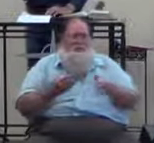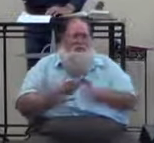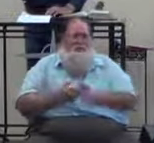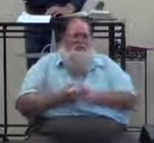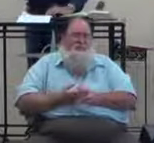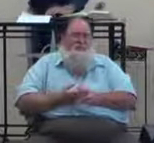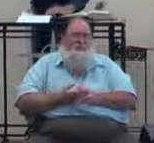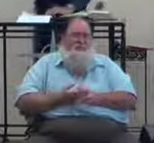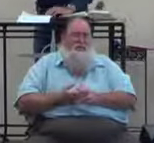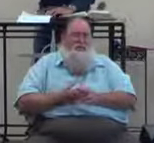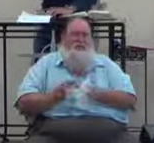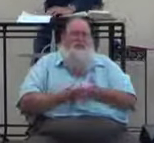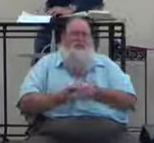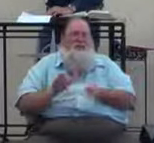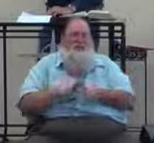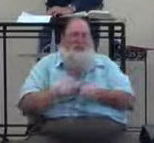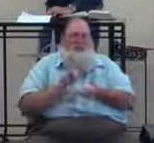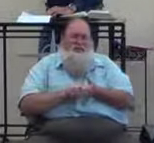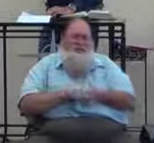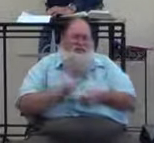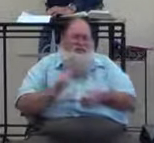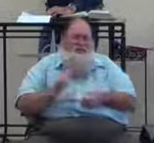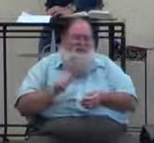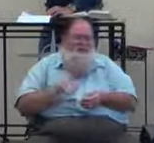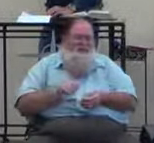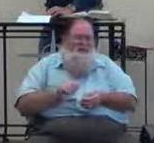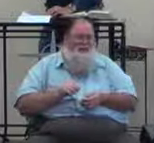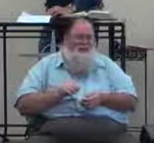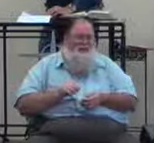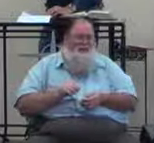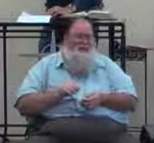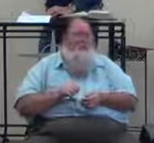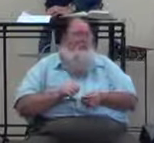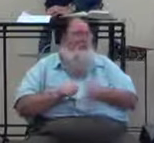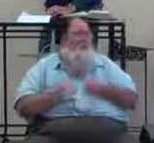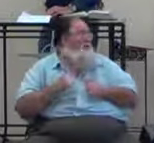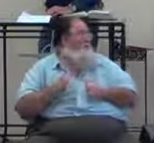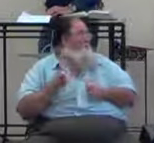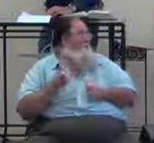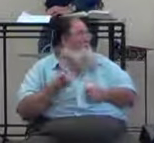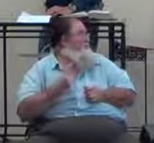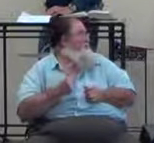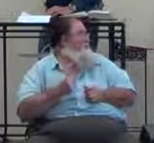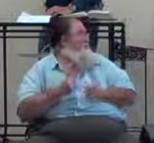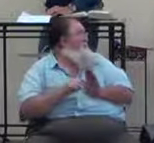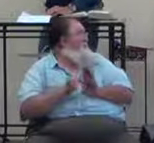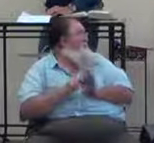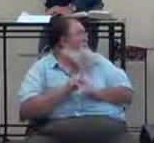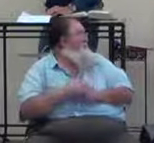And this fulfills that Acts 1's on scripture there.